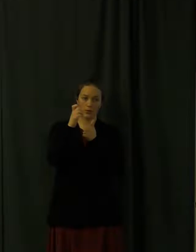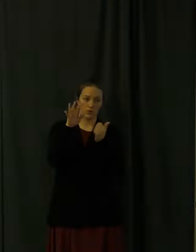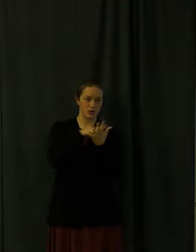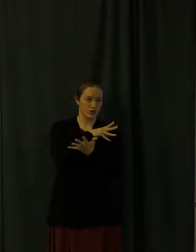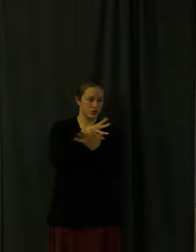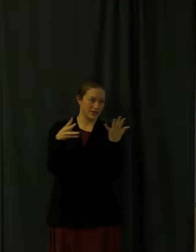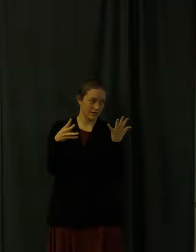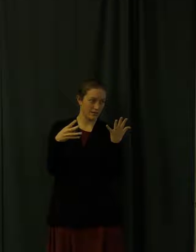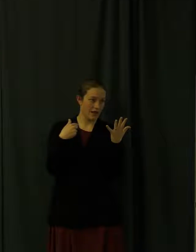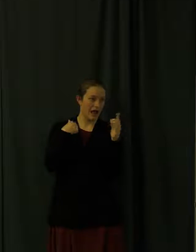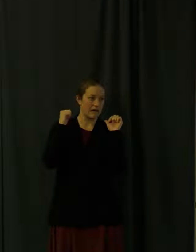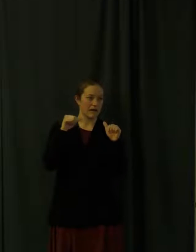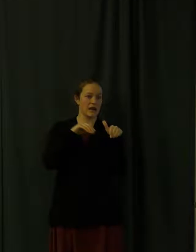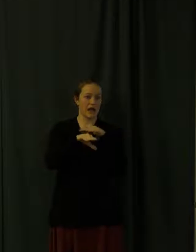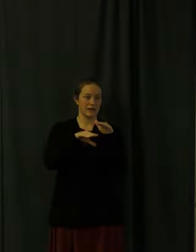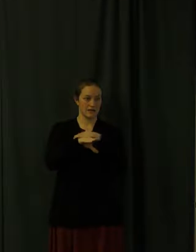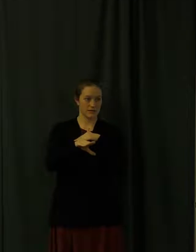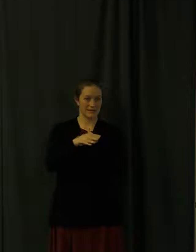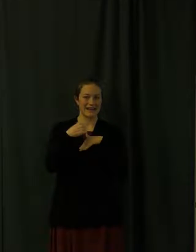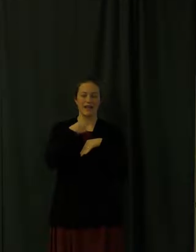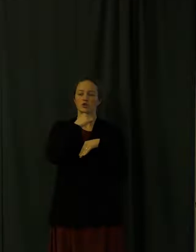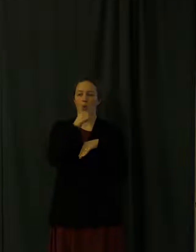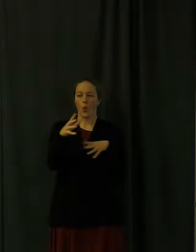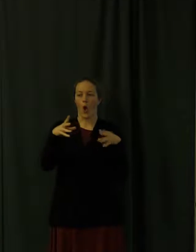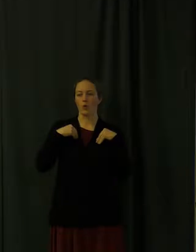that I have access to that I don't own.